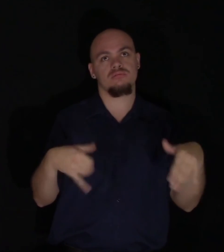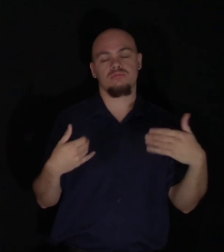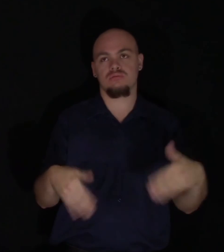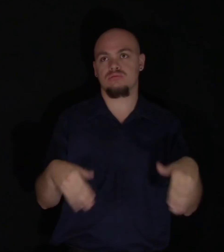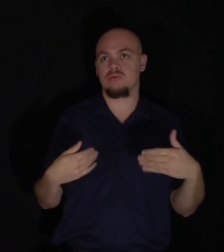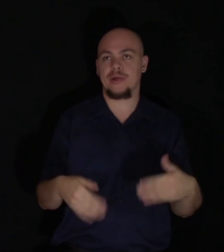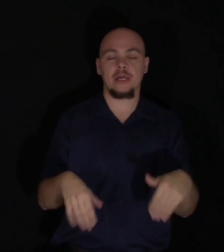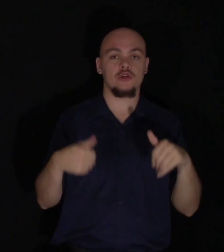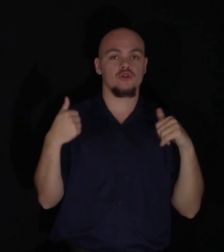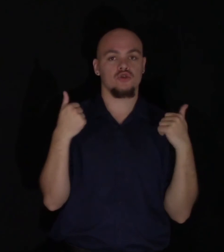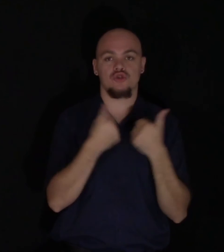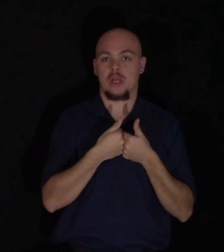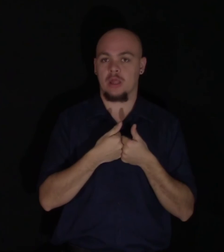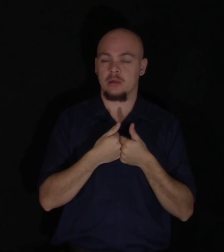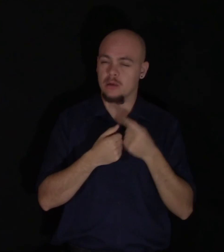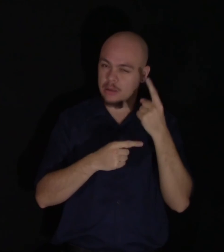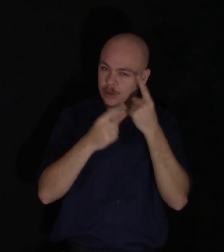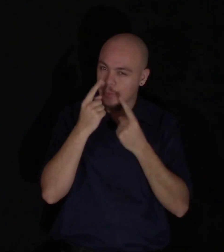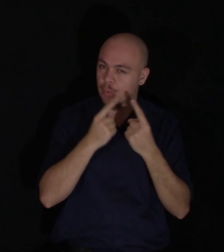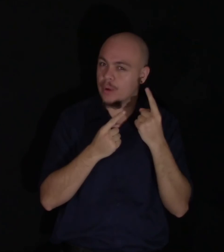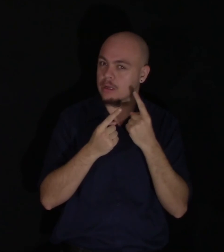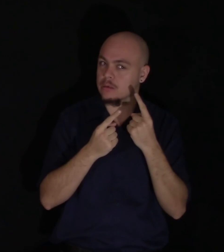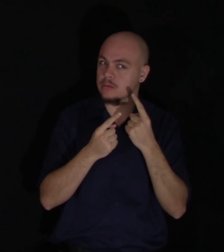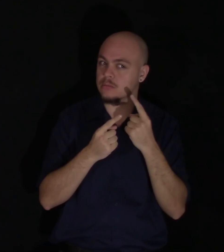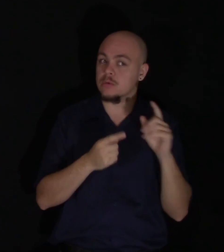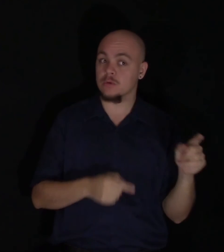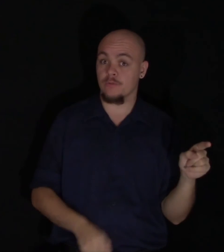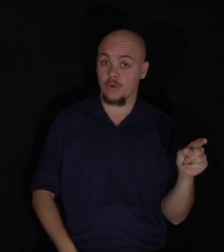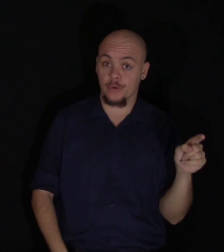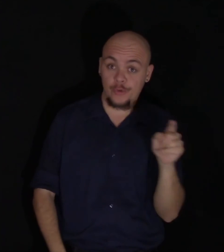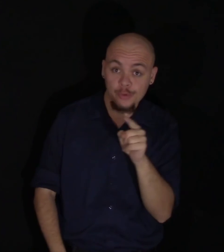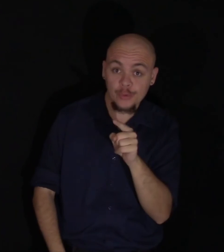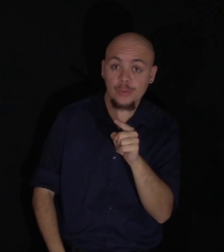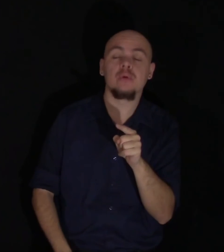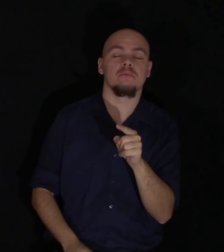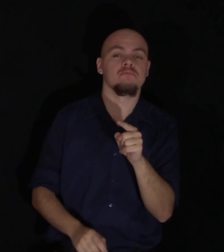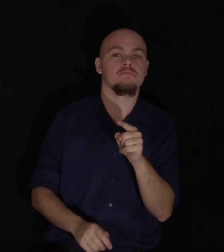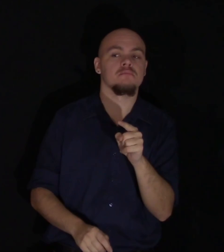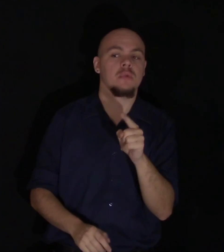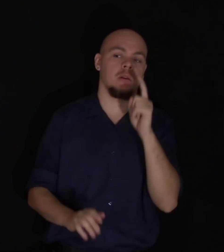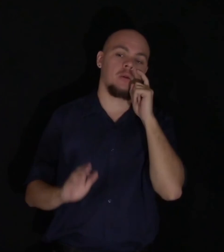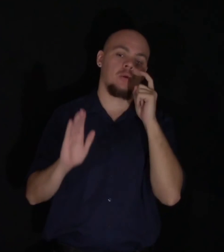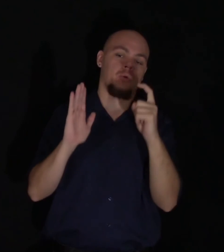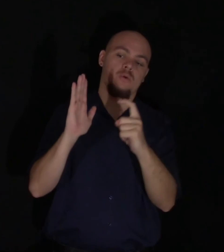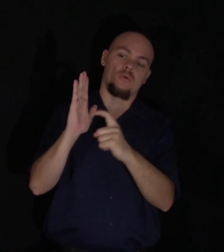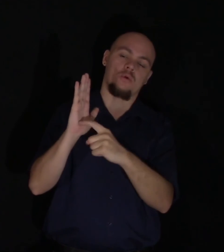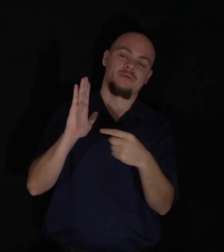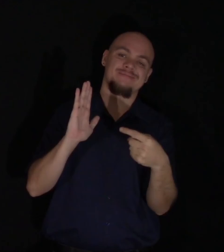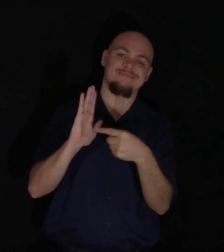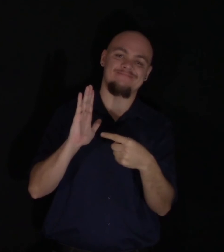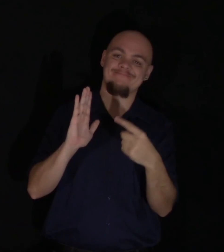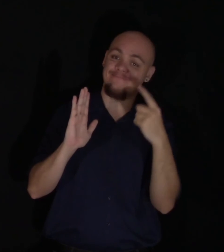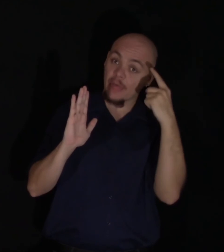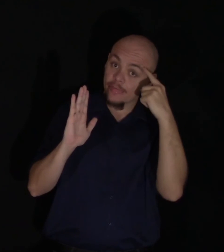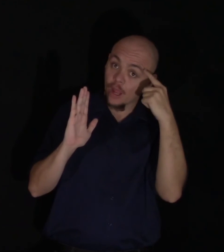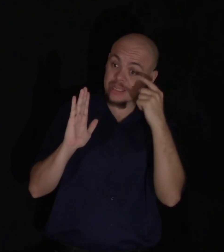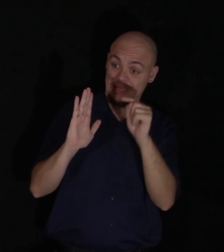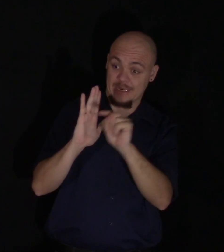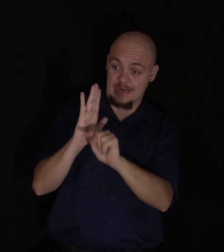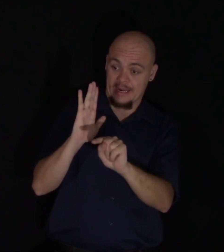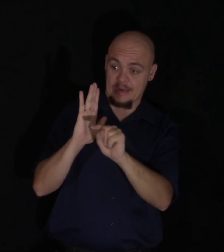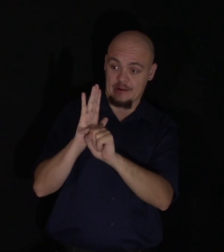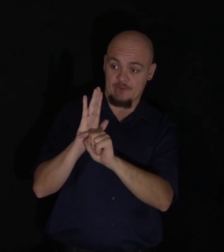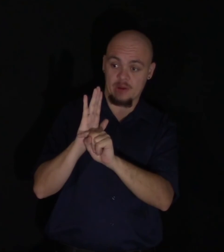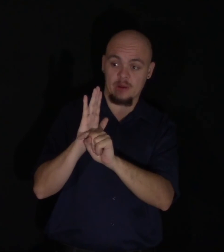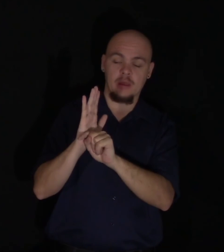I wonder what it would be like if you were able to acknowledge those negative thoughts and let